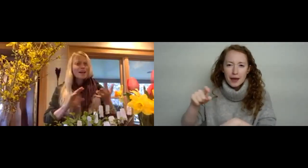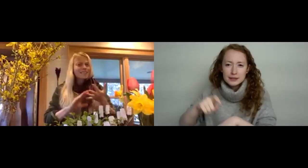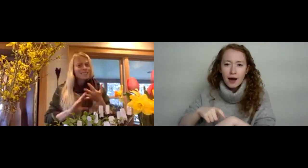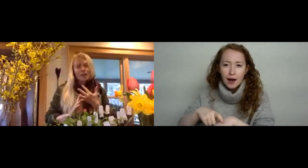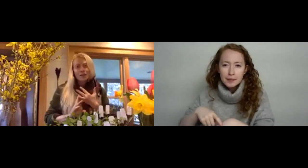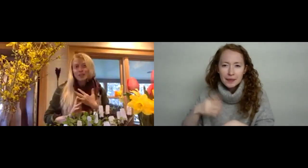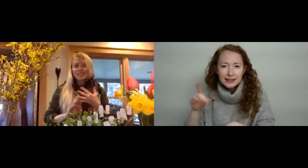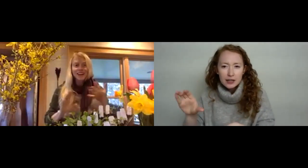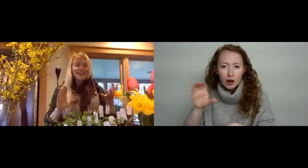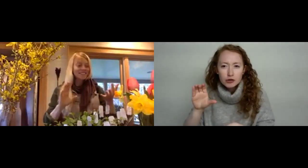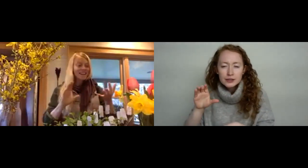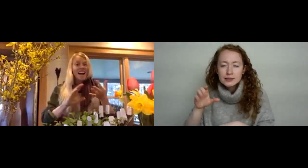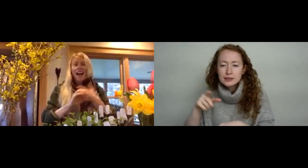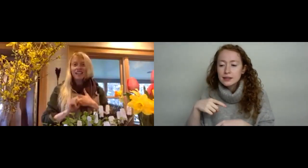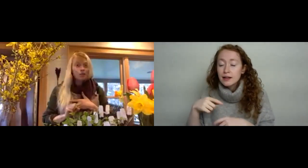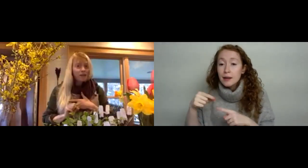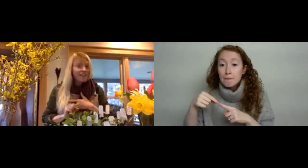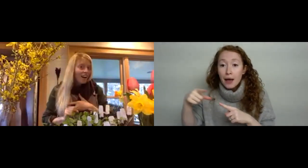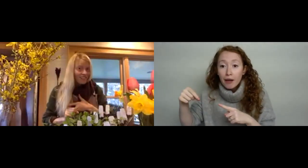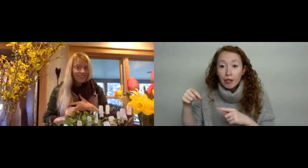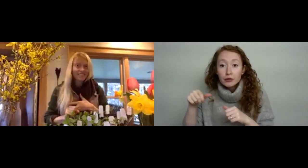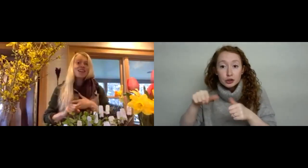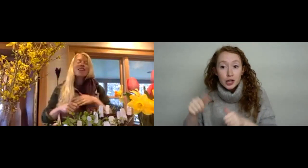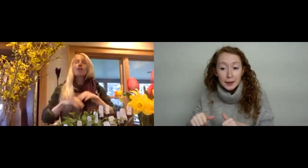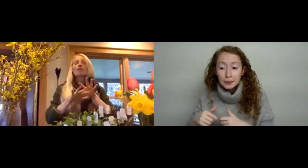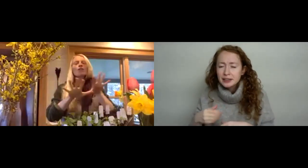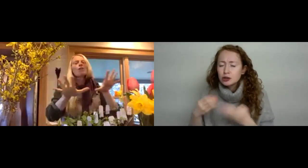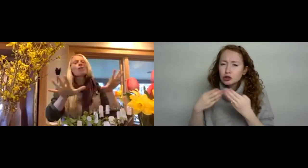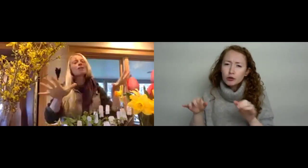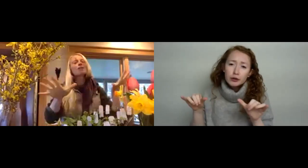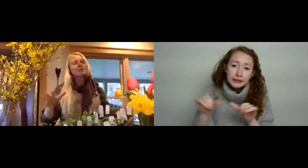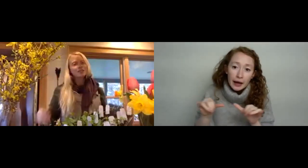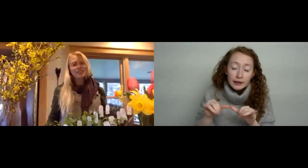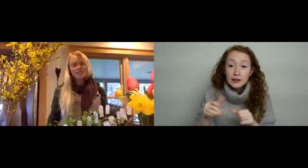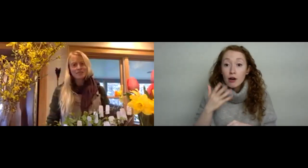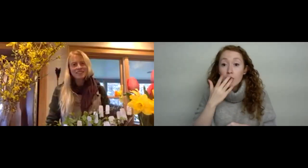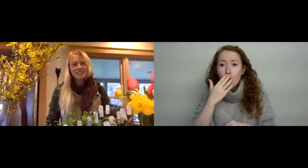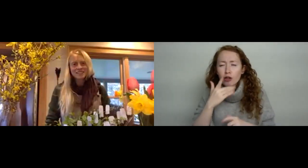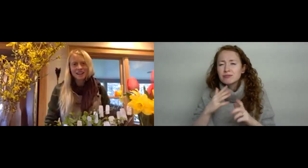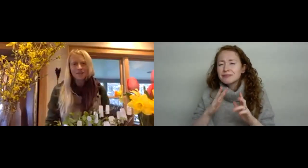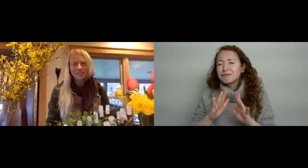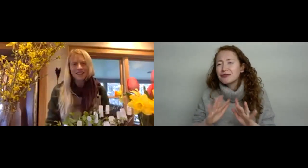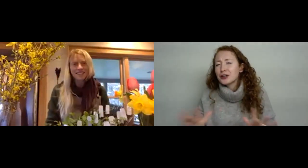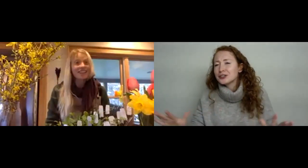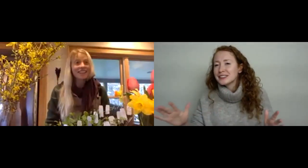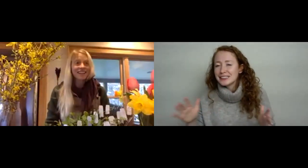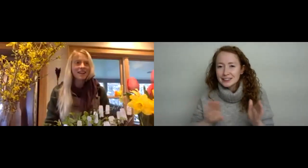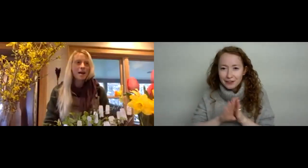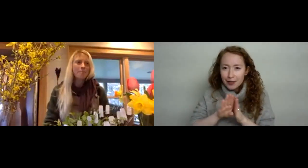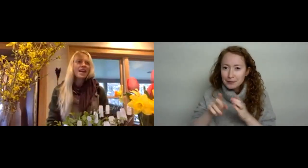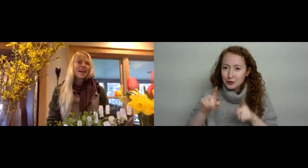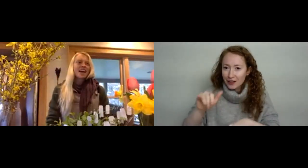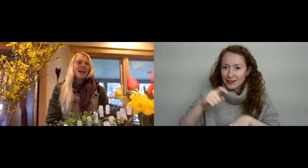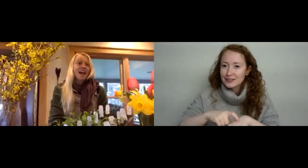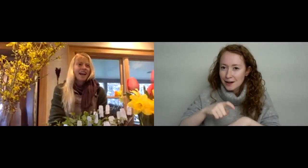shape, general size, and including colors, there was so much diversity that was teased out in that